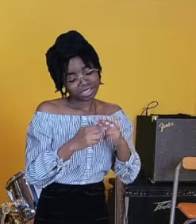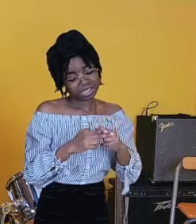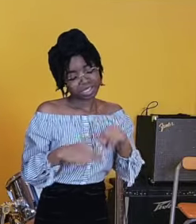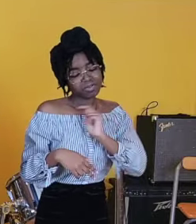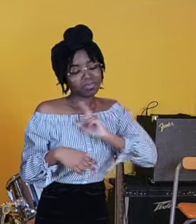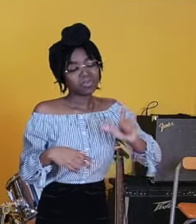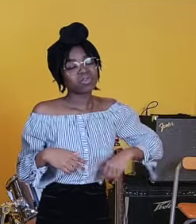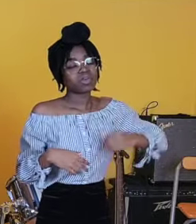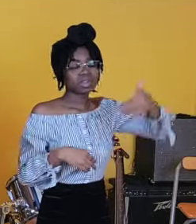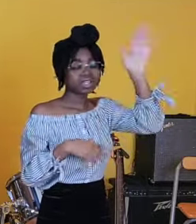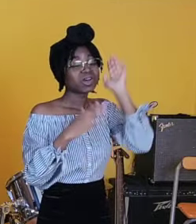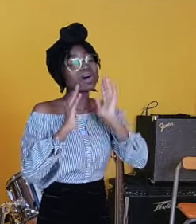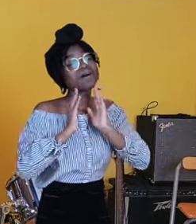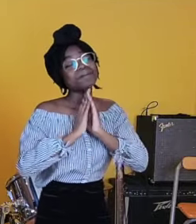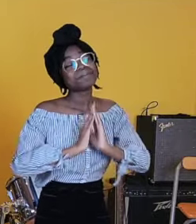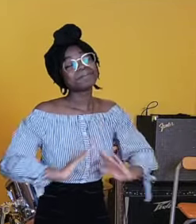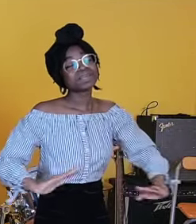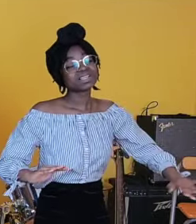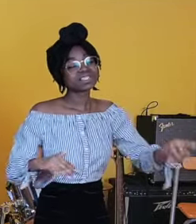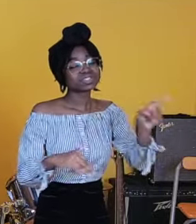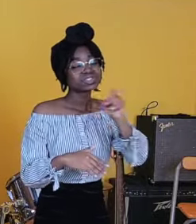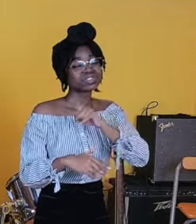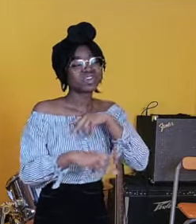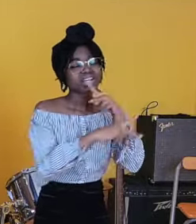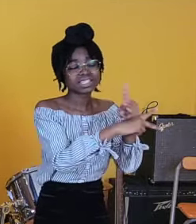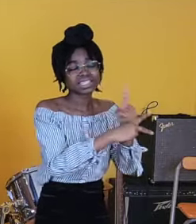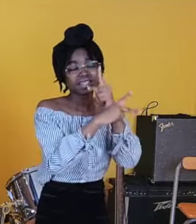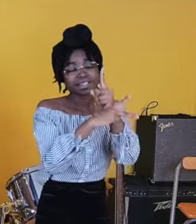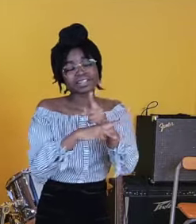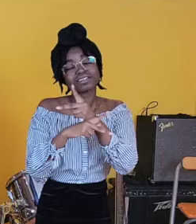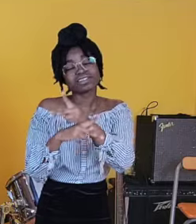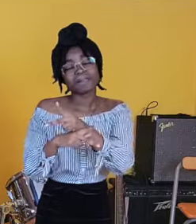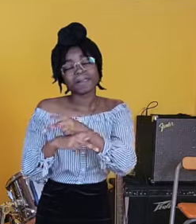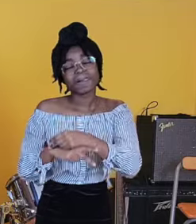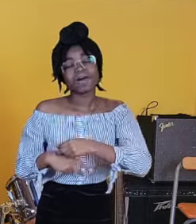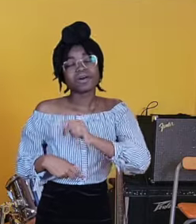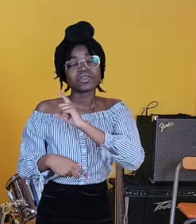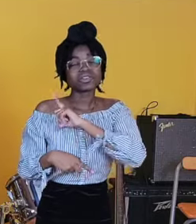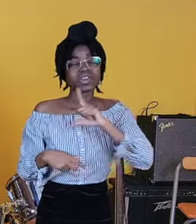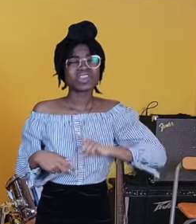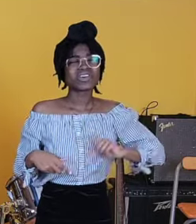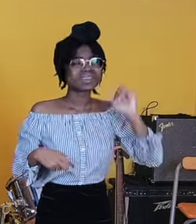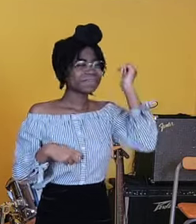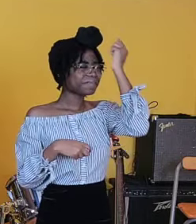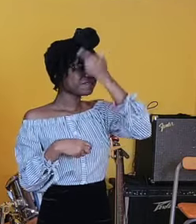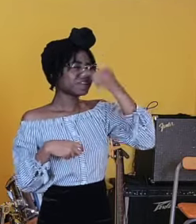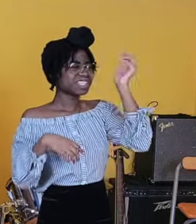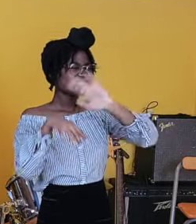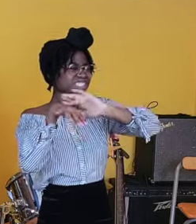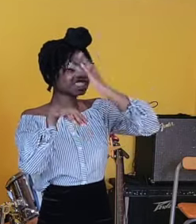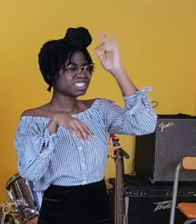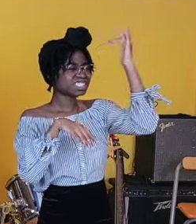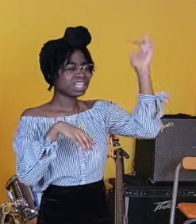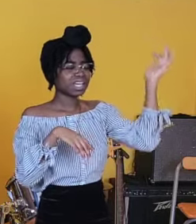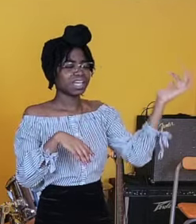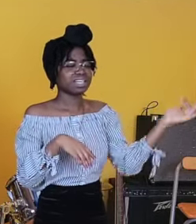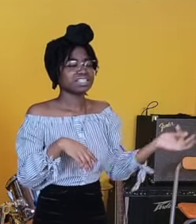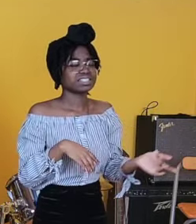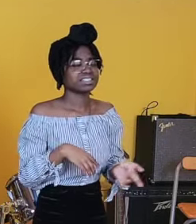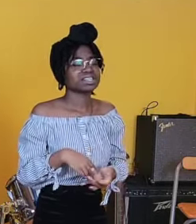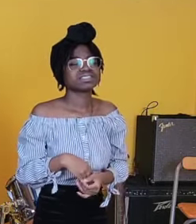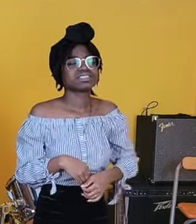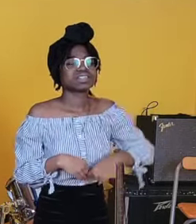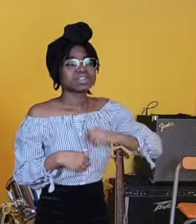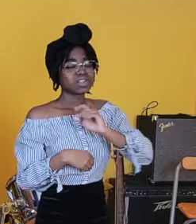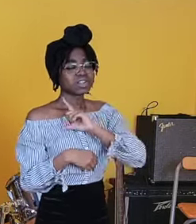you and keep you. May the Lord God make his face to shine upon you and be gracious unto you. May the Lord God